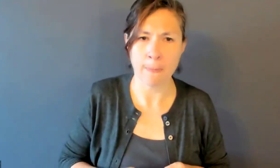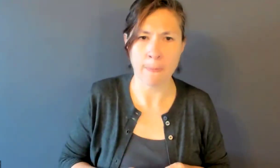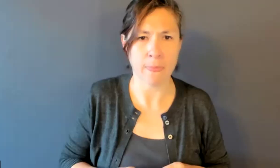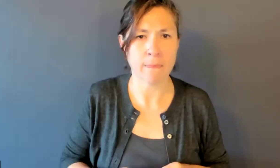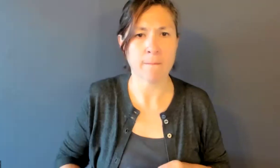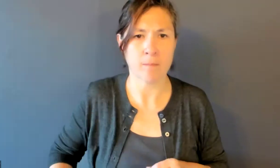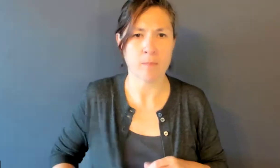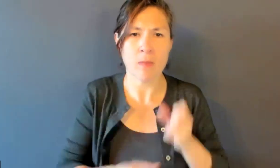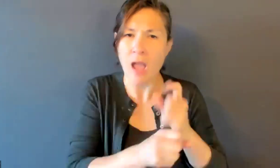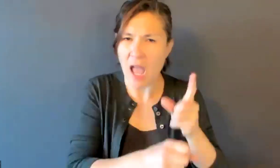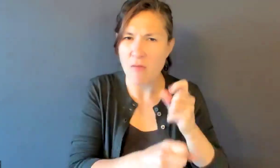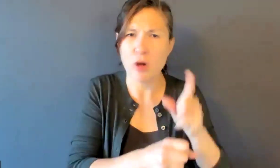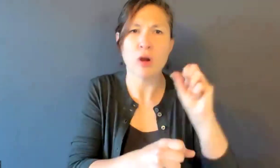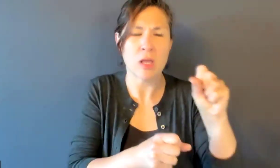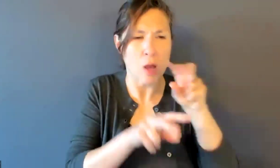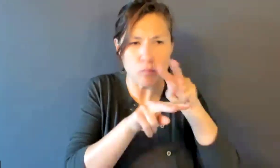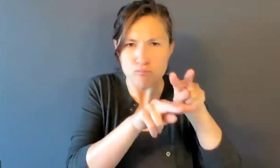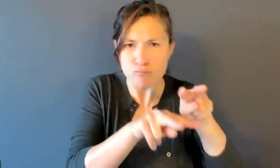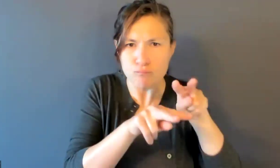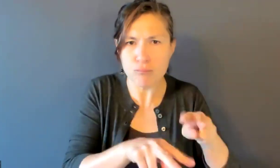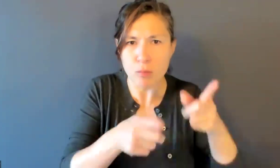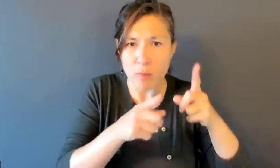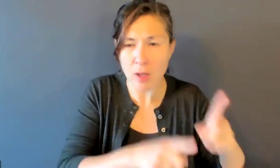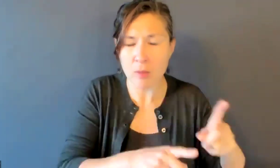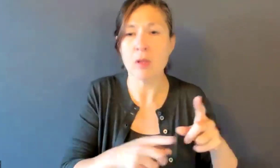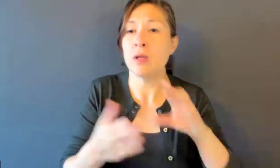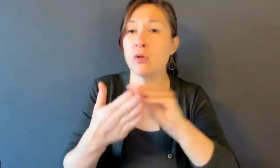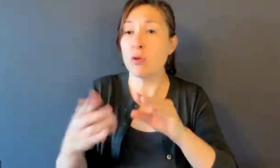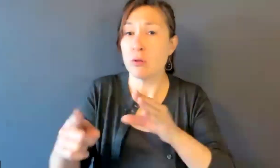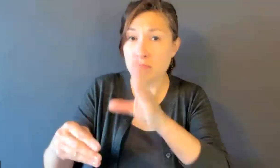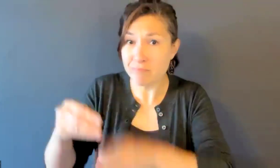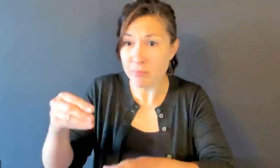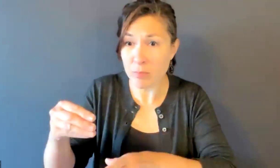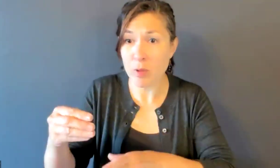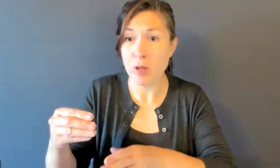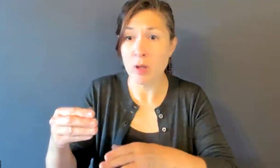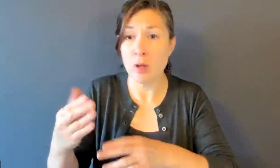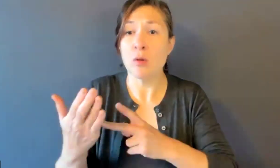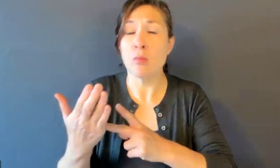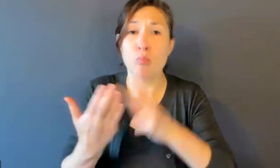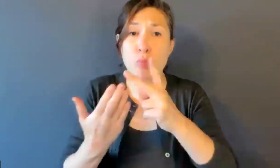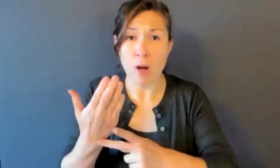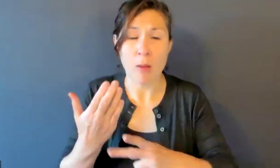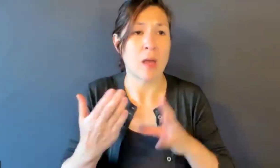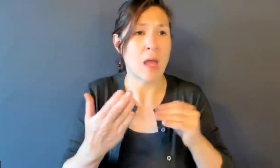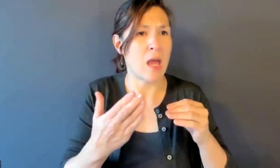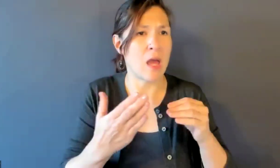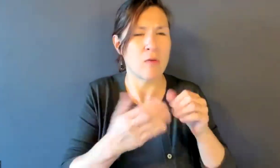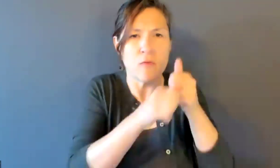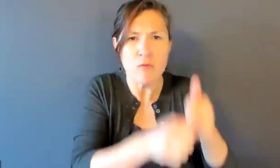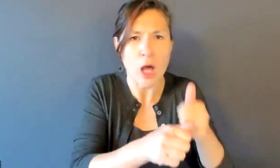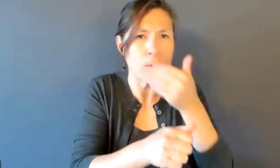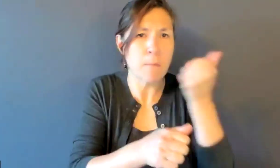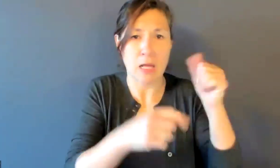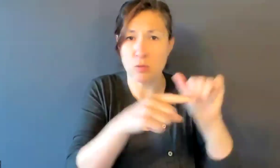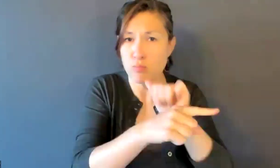tracking year to year, both the students' completion of the programming, taking the best practices and making sure we're kind of sharing those, and